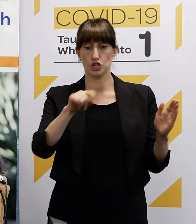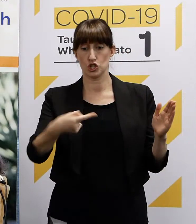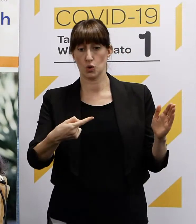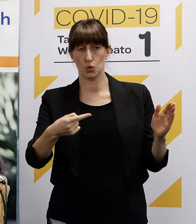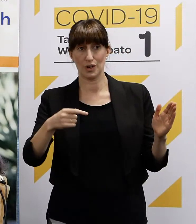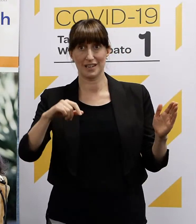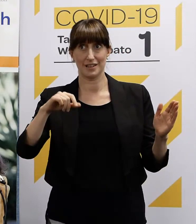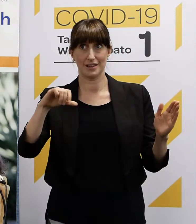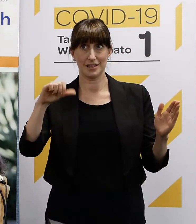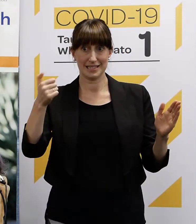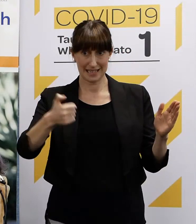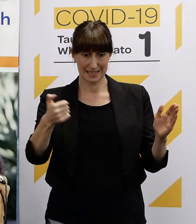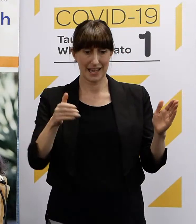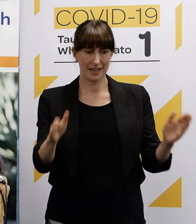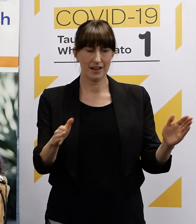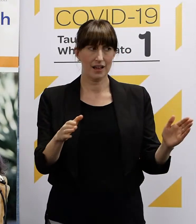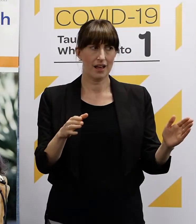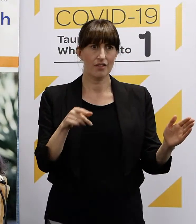during the